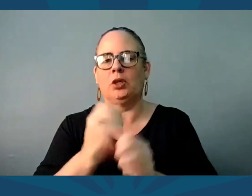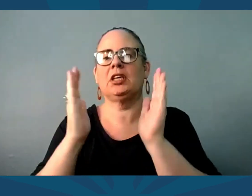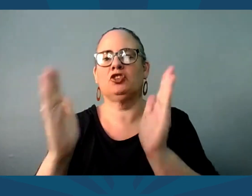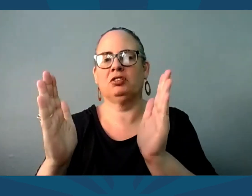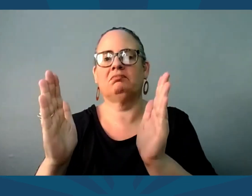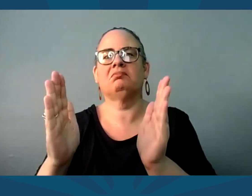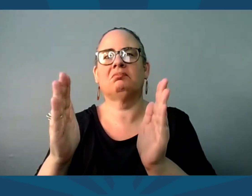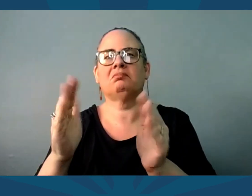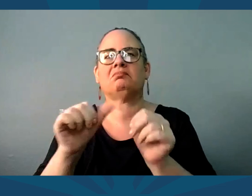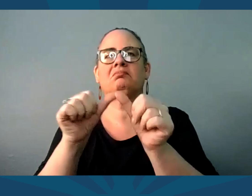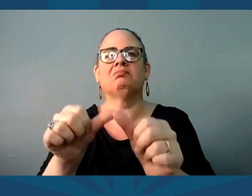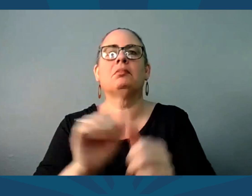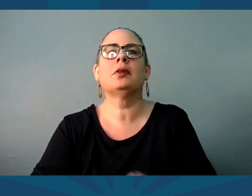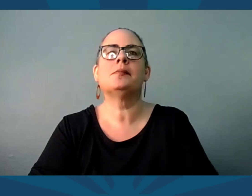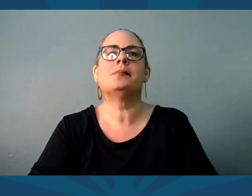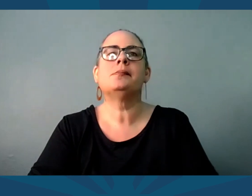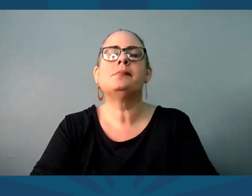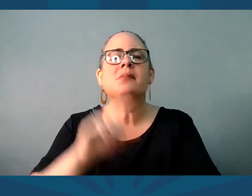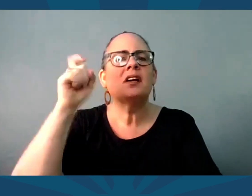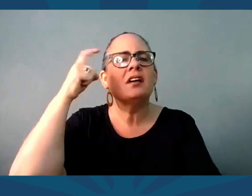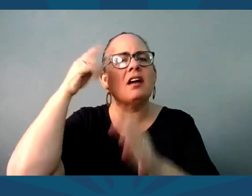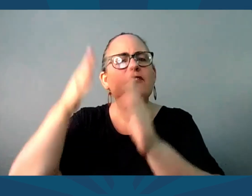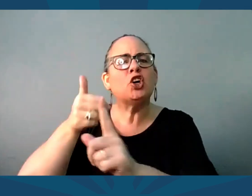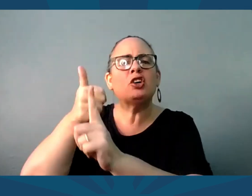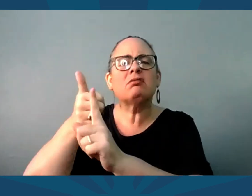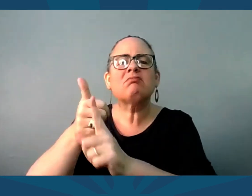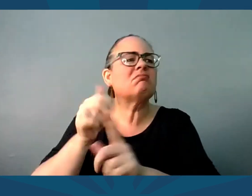Governor, vote for one, 4-year term.